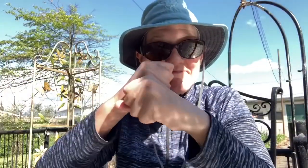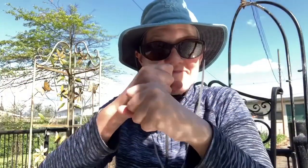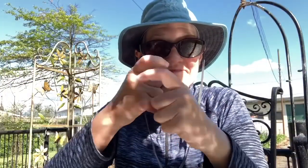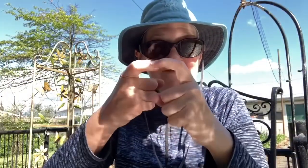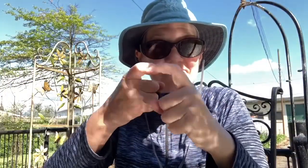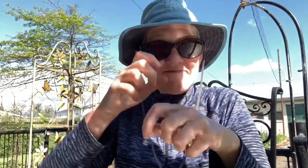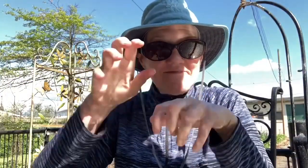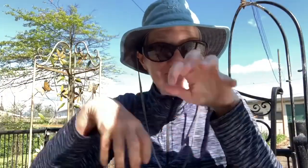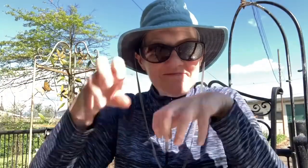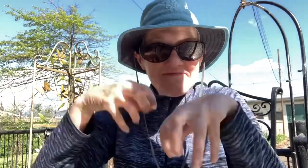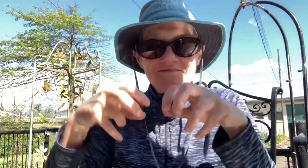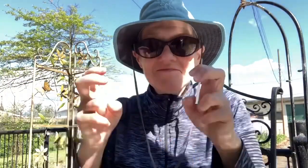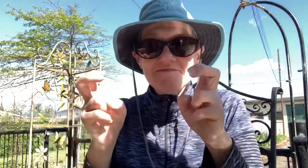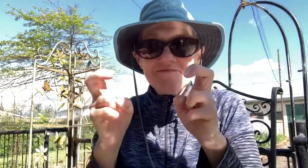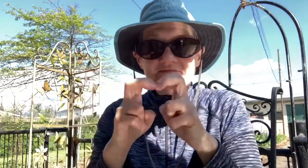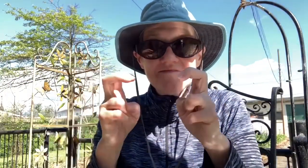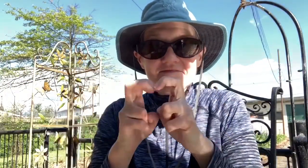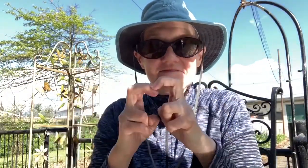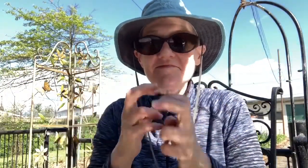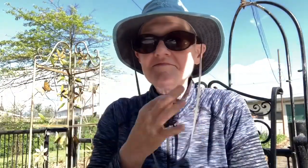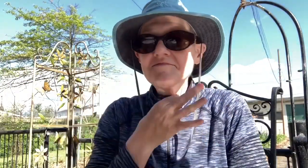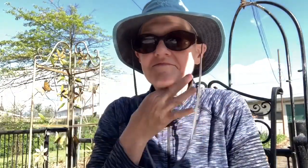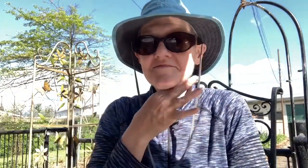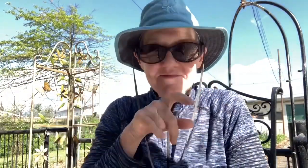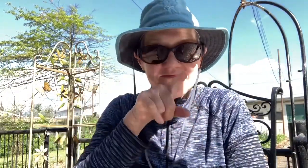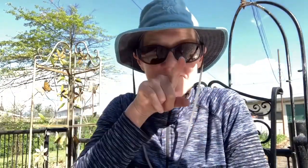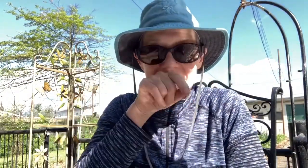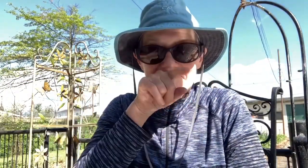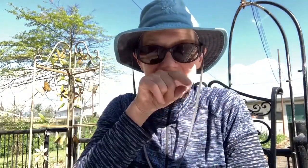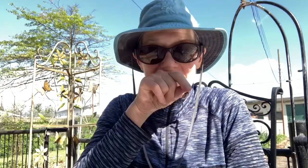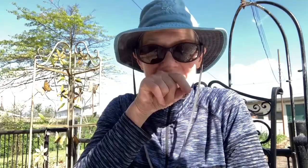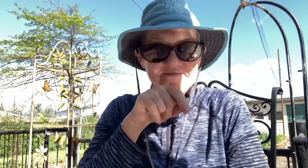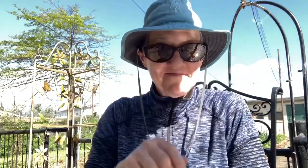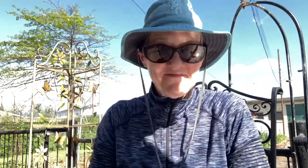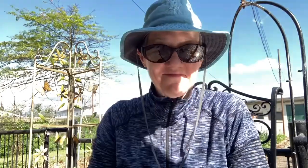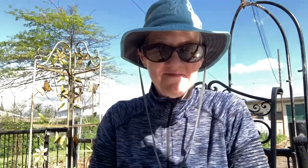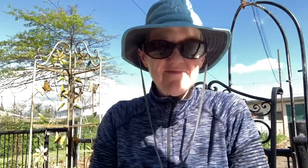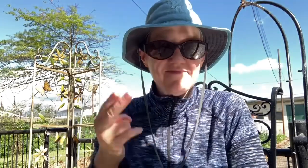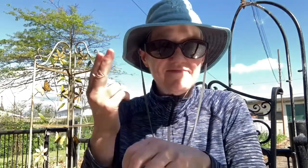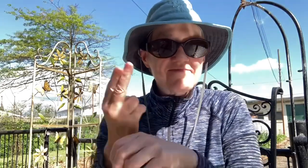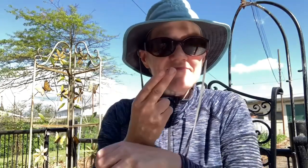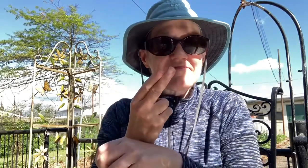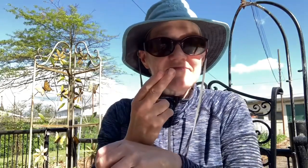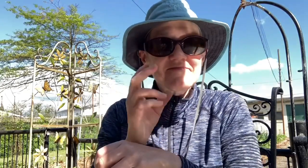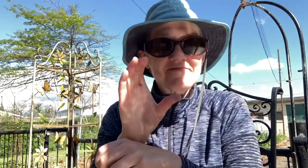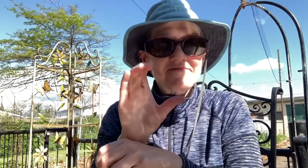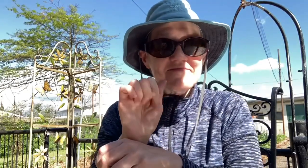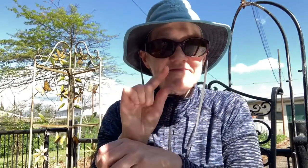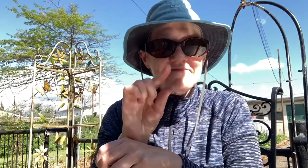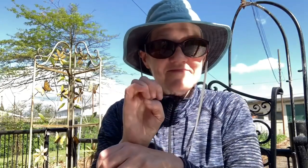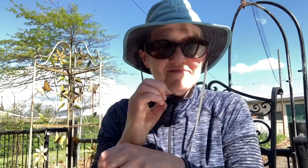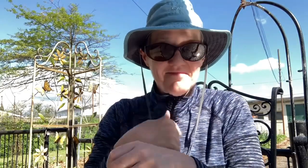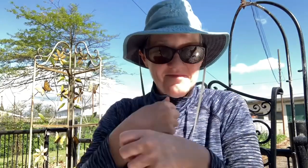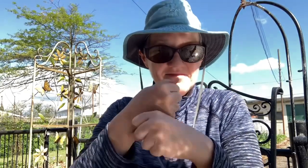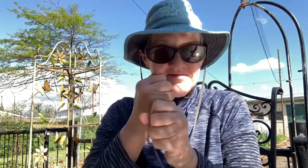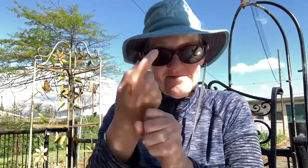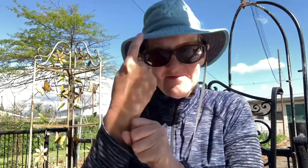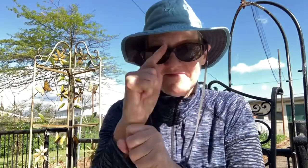I also need to protect them from digging squirrels and curious birds. I'm going to use a cage